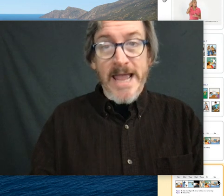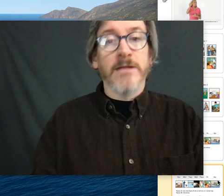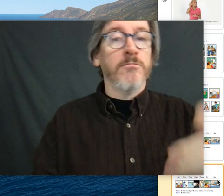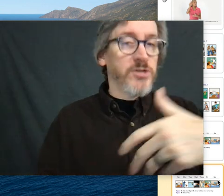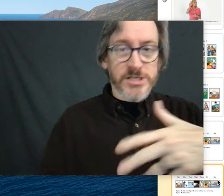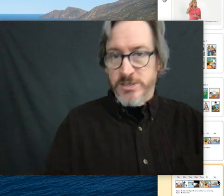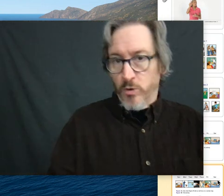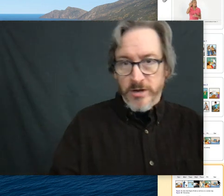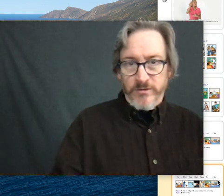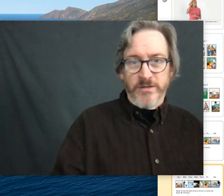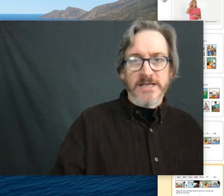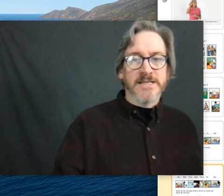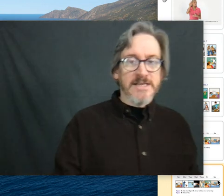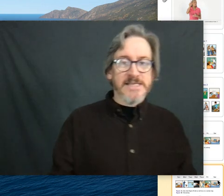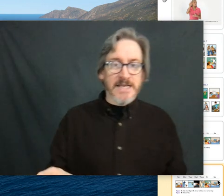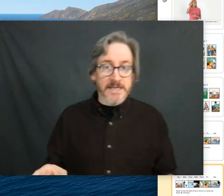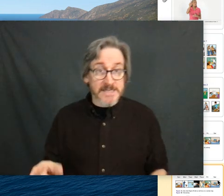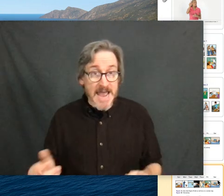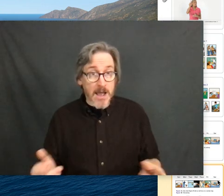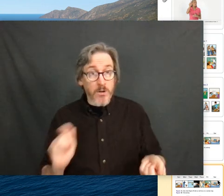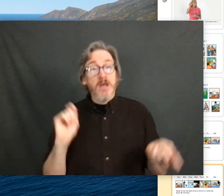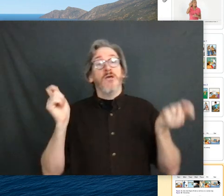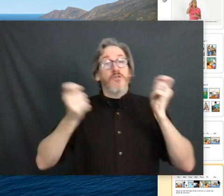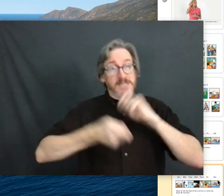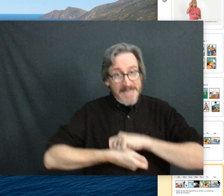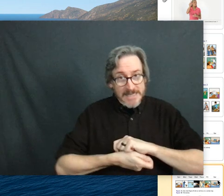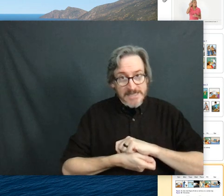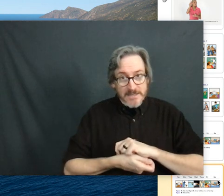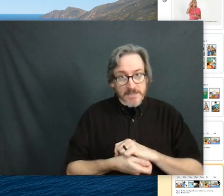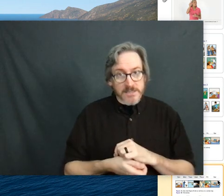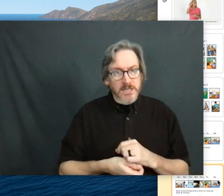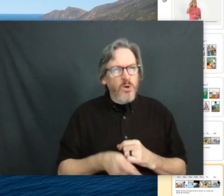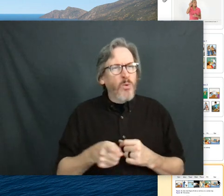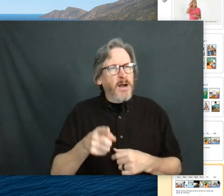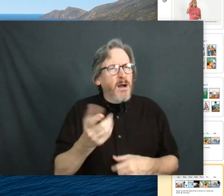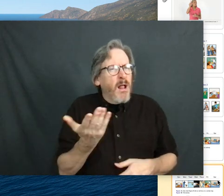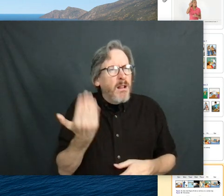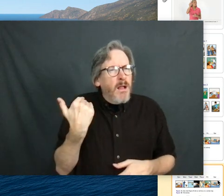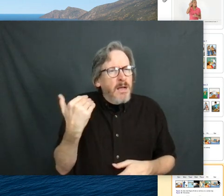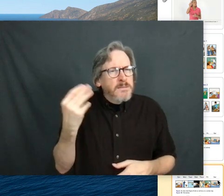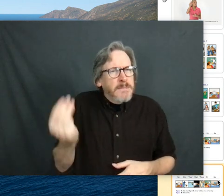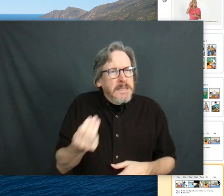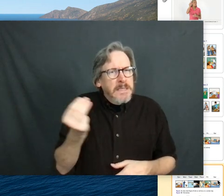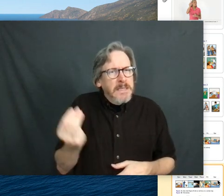So again, just some more different things. This is now the second sentence where,